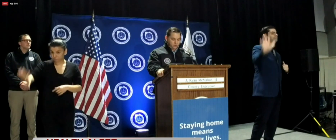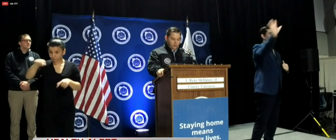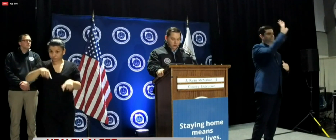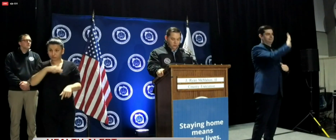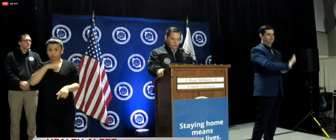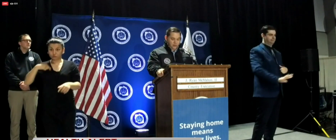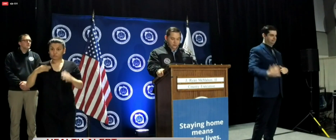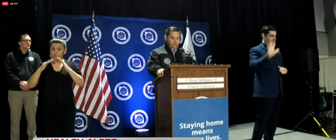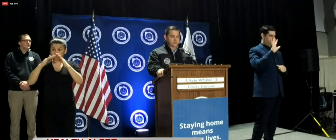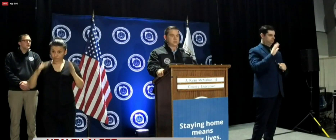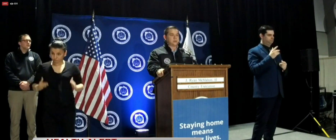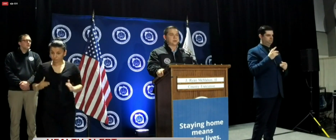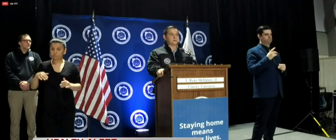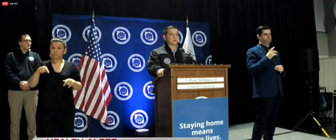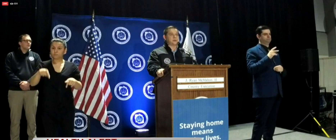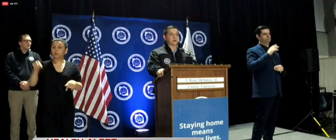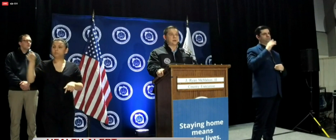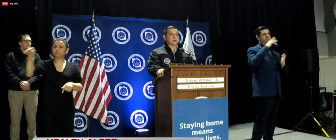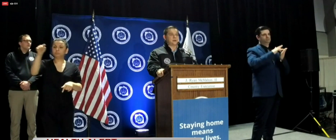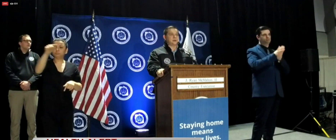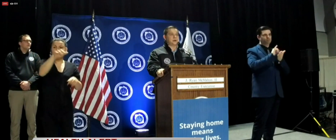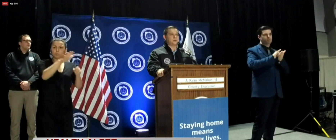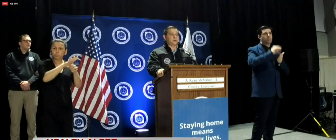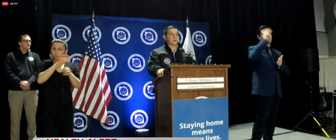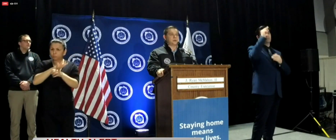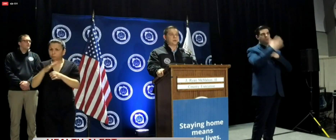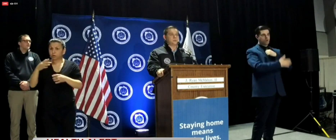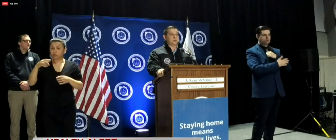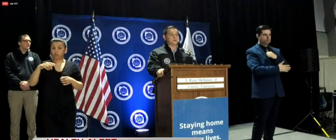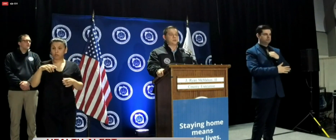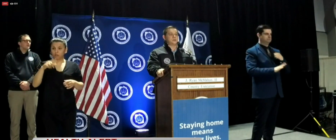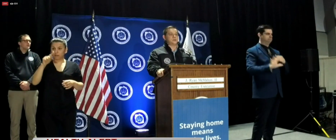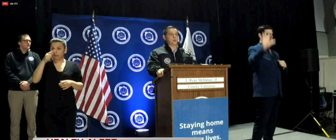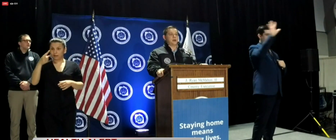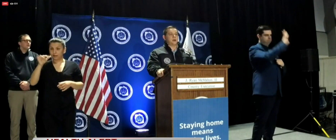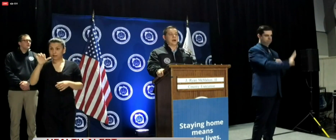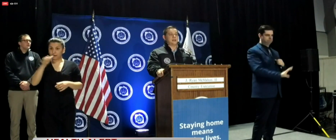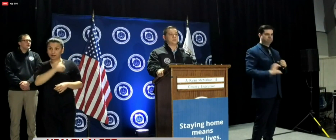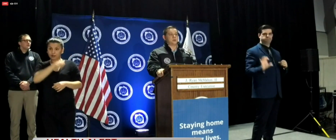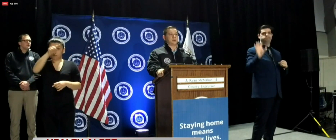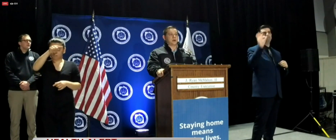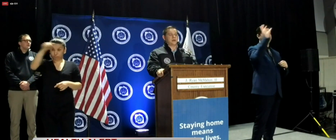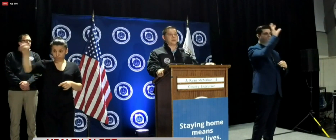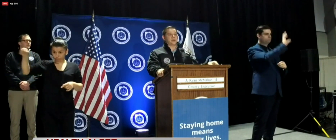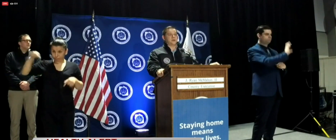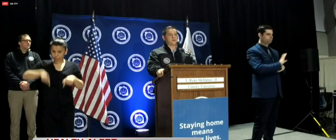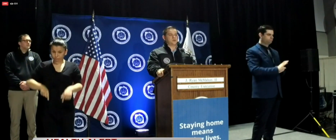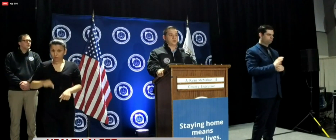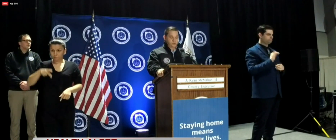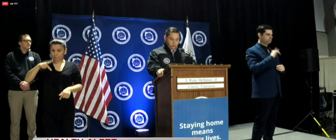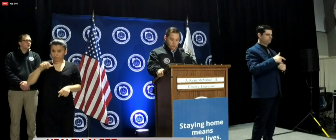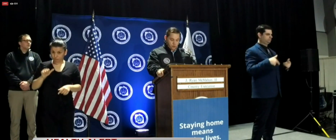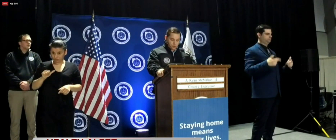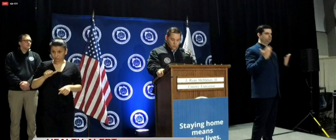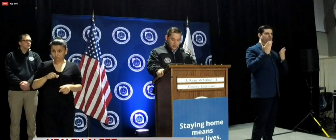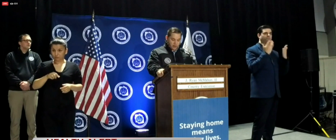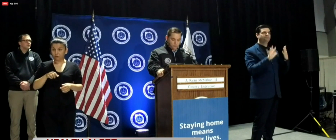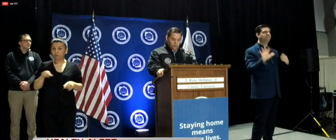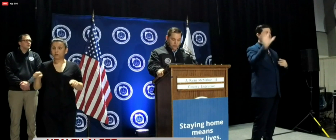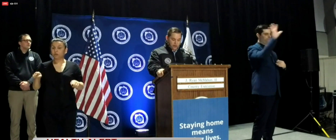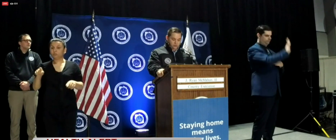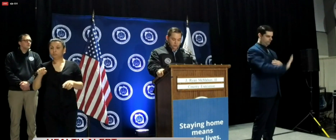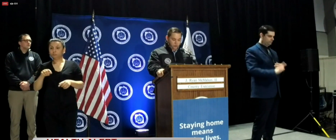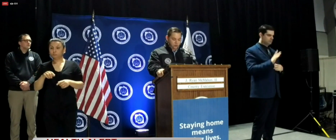when you look at all those counties that collectively that are really being serviced by our hospital and our healthcare infrastructure, we